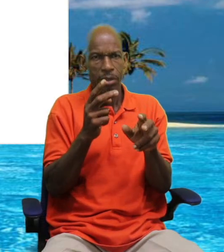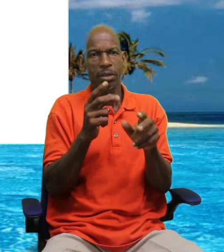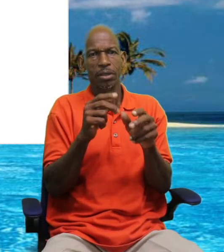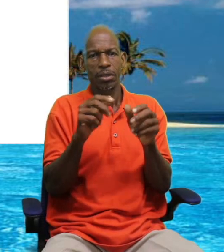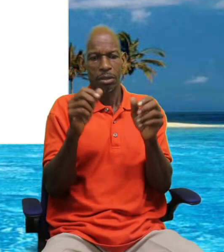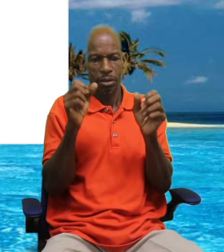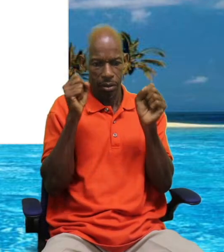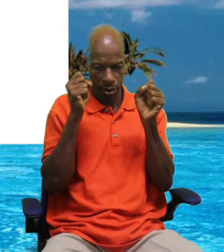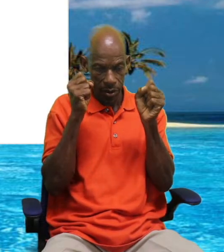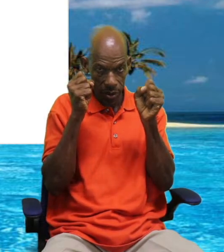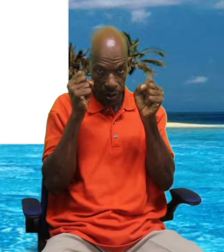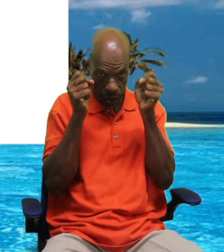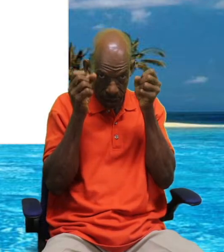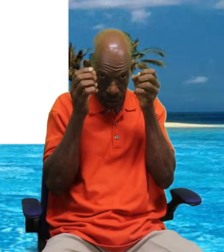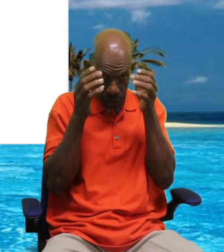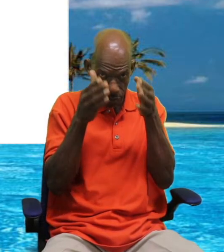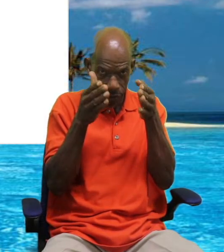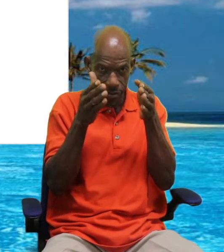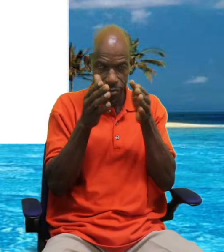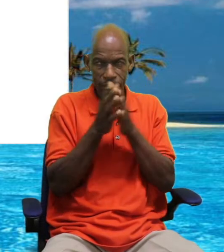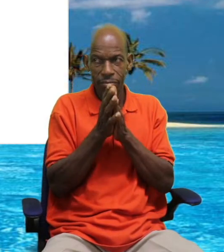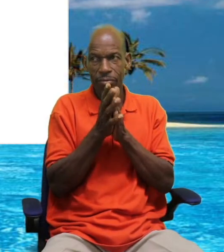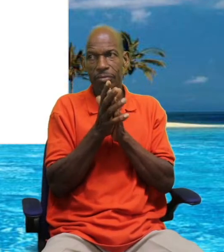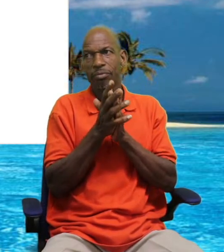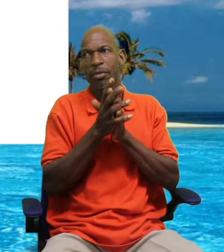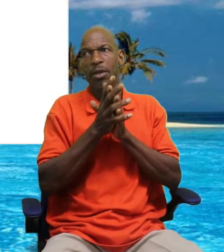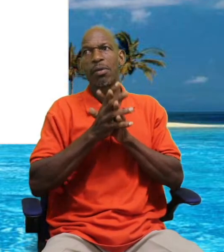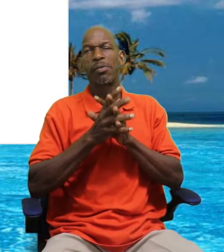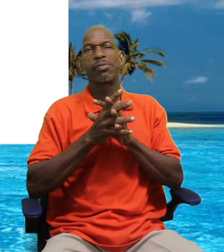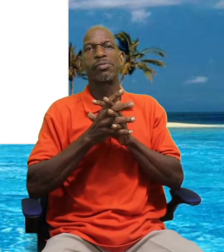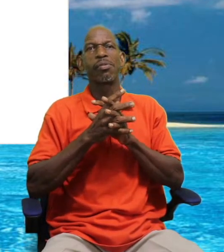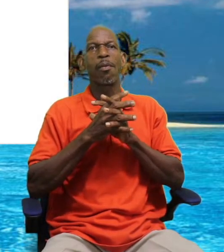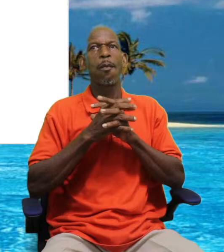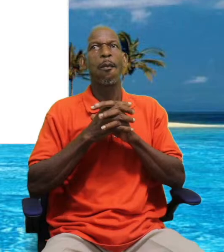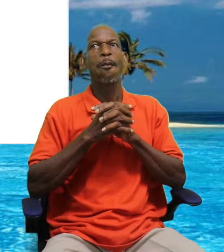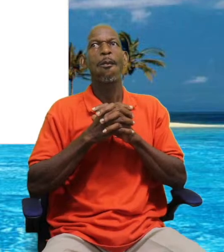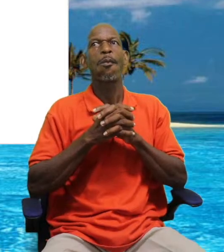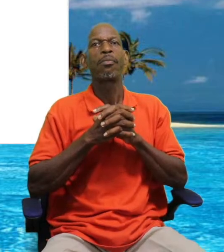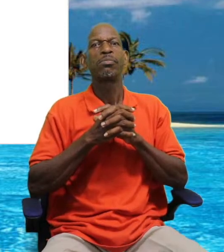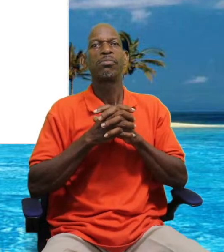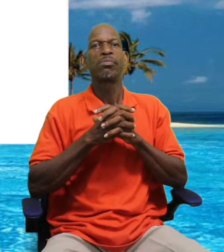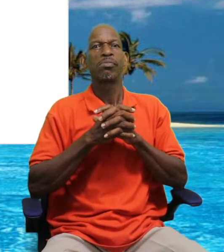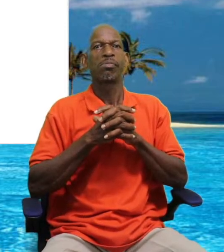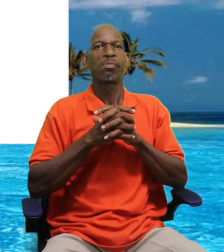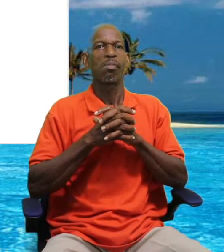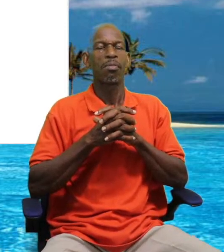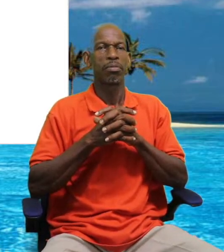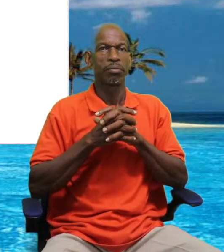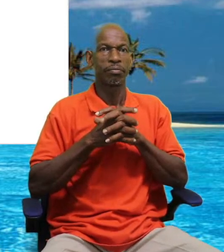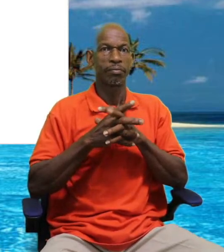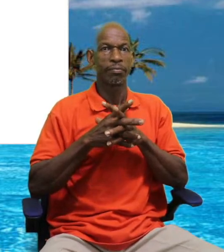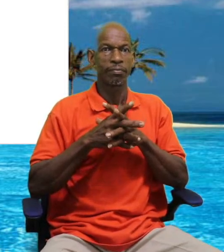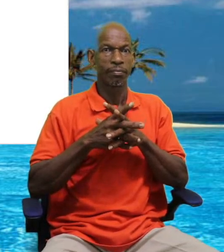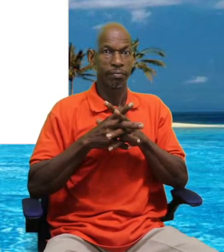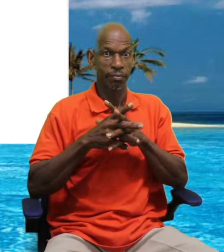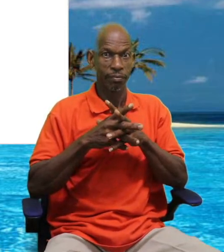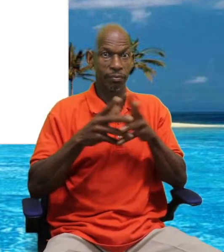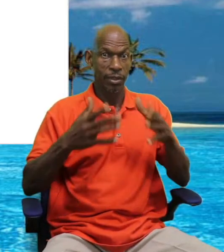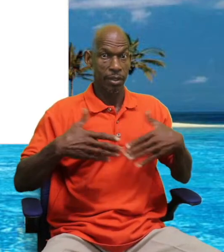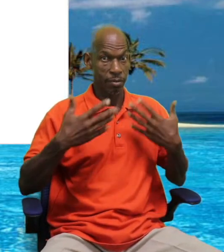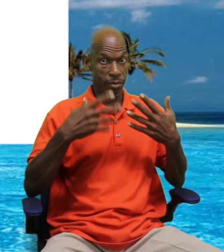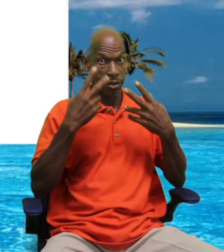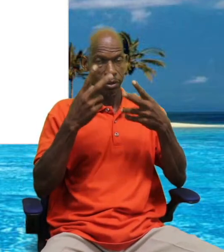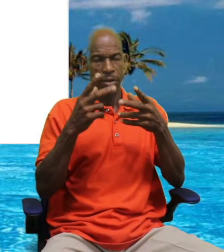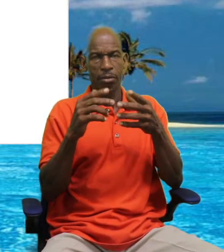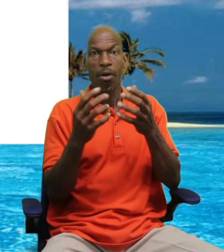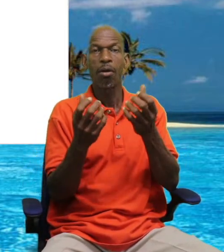seeing a lot of dedication of persons very dedicated to learning English, right? Those who